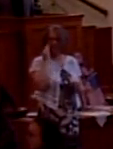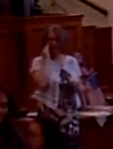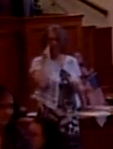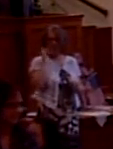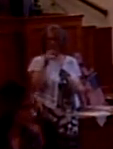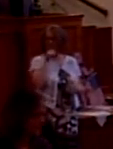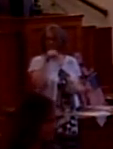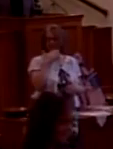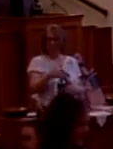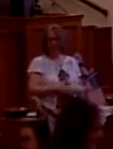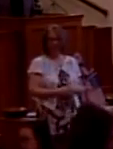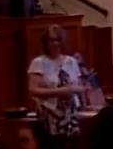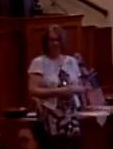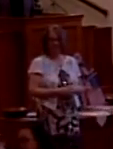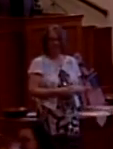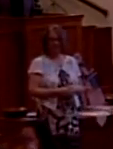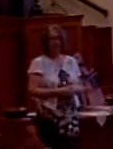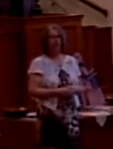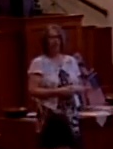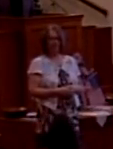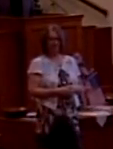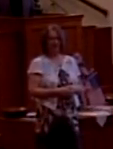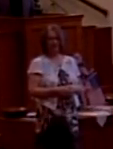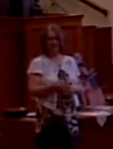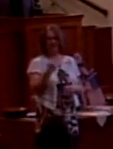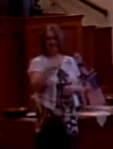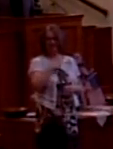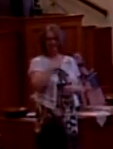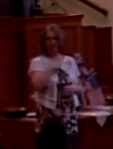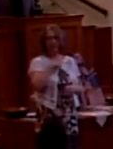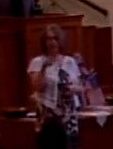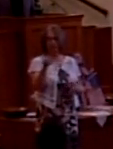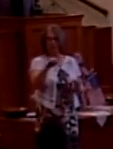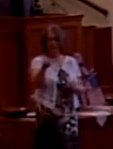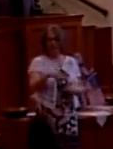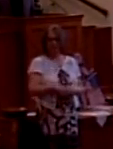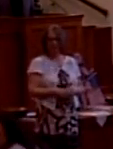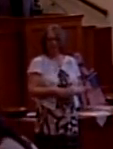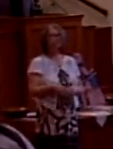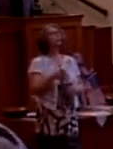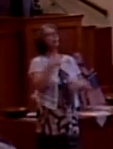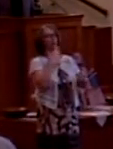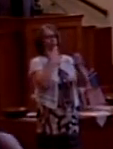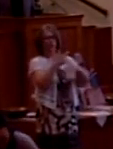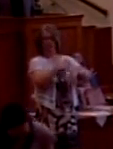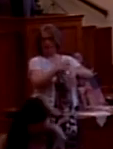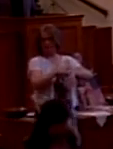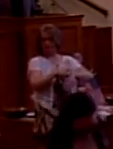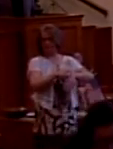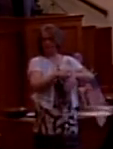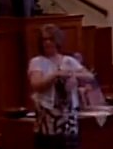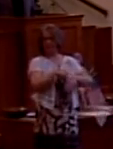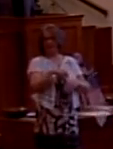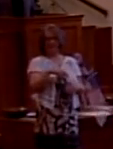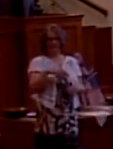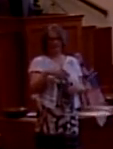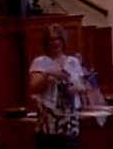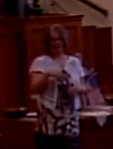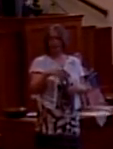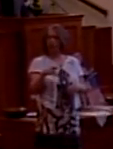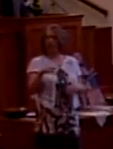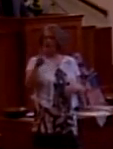That's not good. But anyway, so we did get to go down. We went to a barbecue place, of course, and had a great time. Also went to the pyramid, the